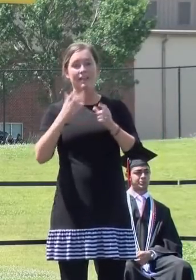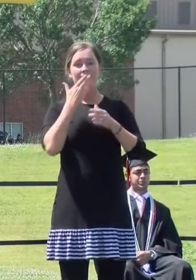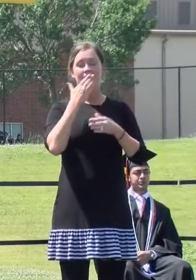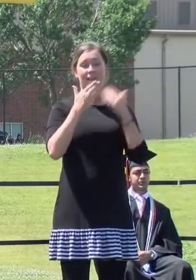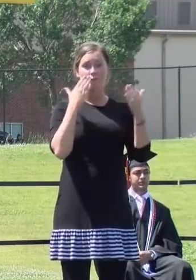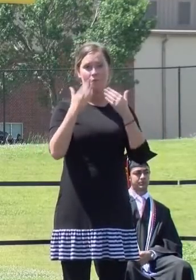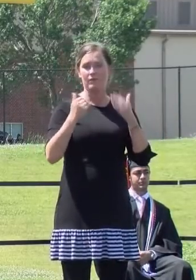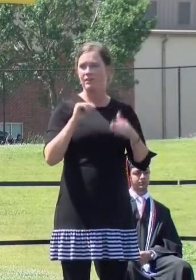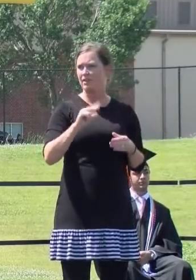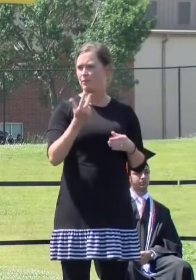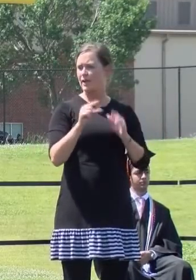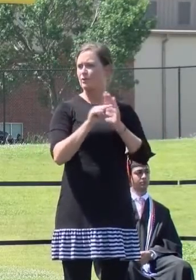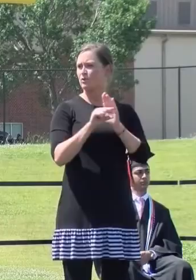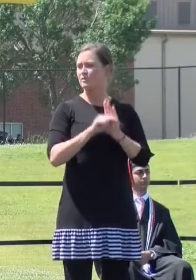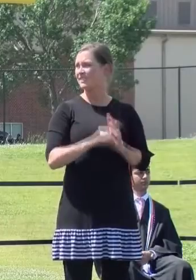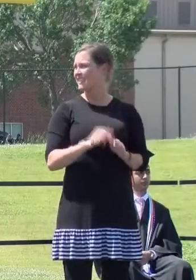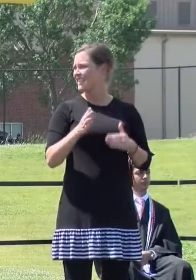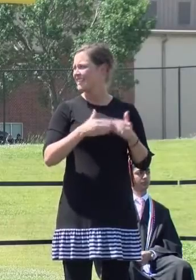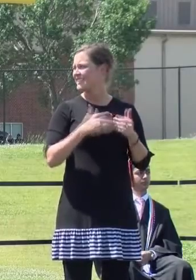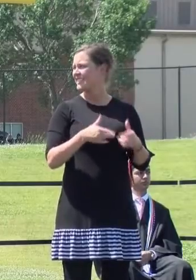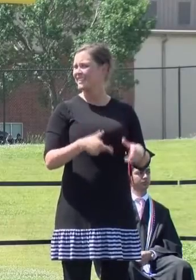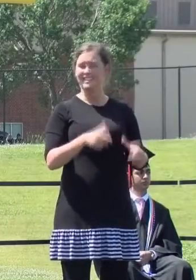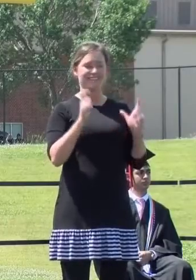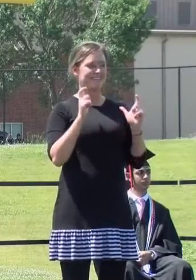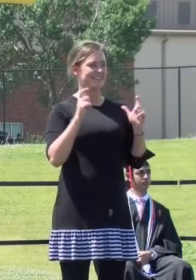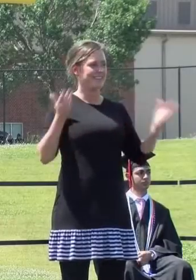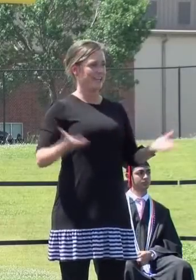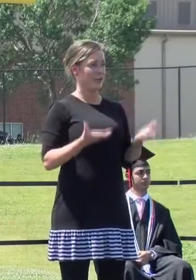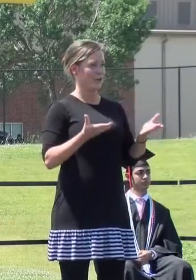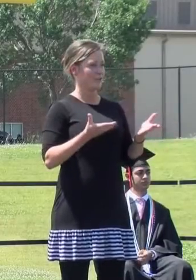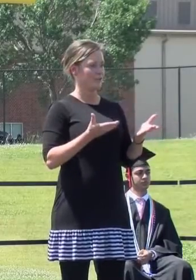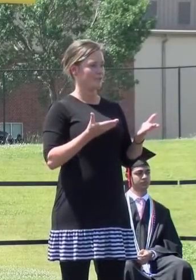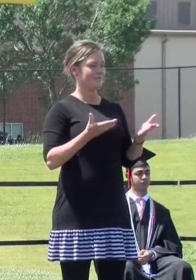you're in threes. Easier and quicker to get you in and out.